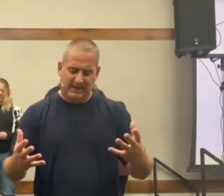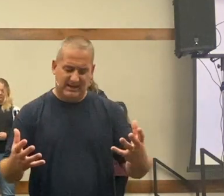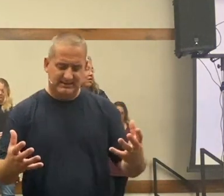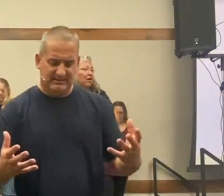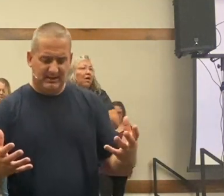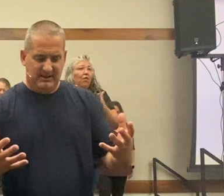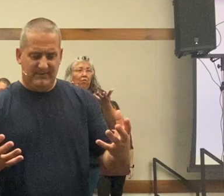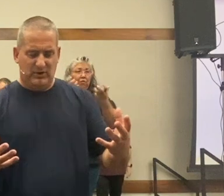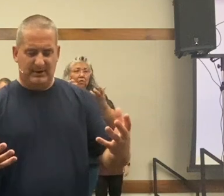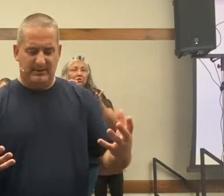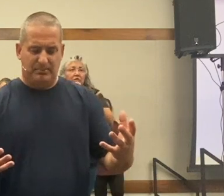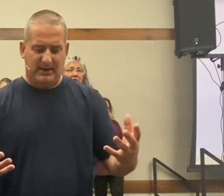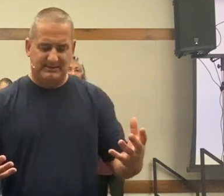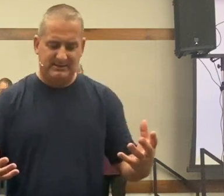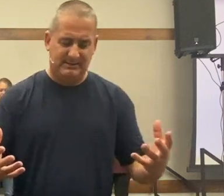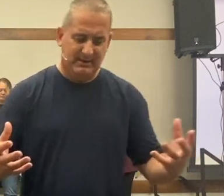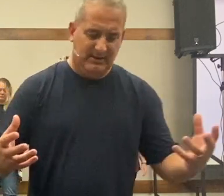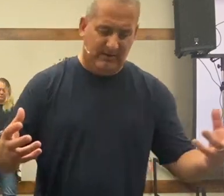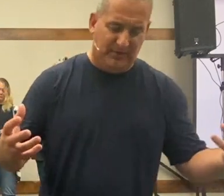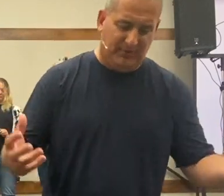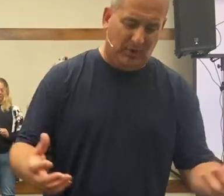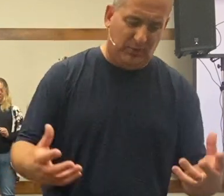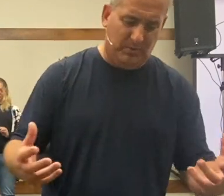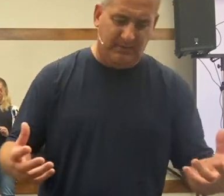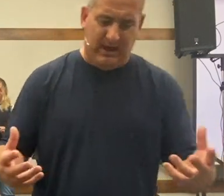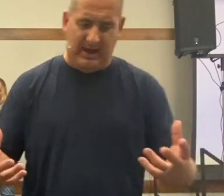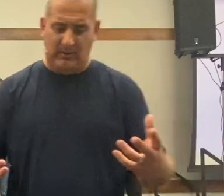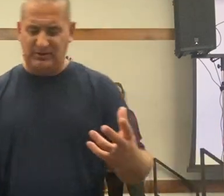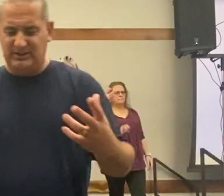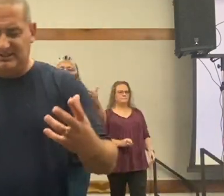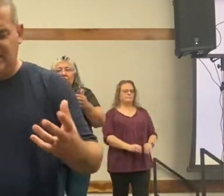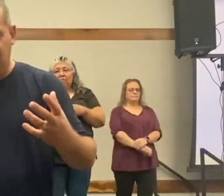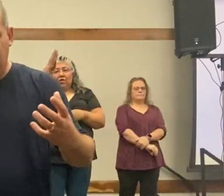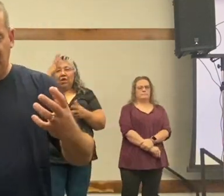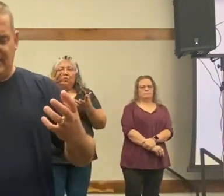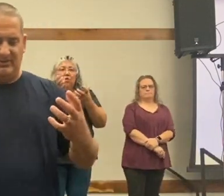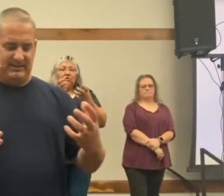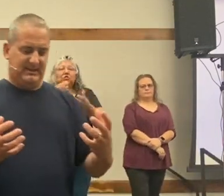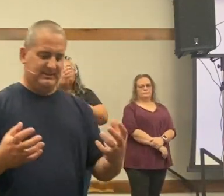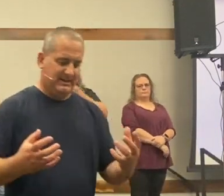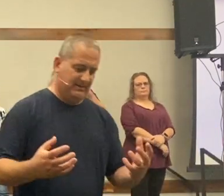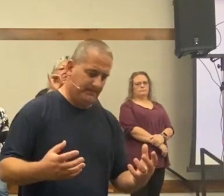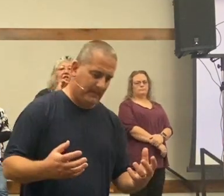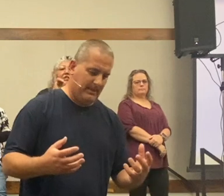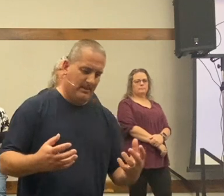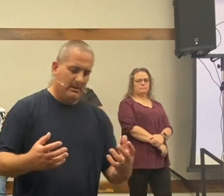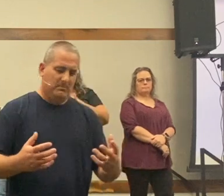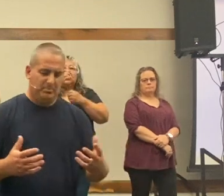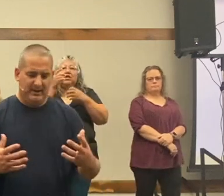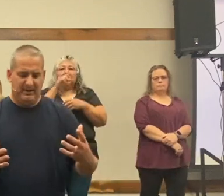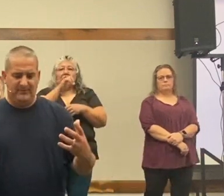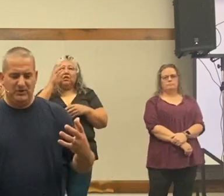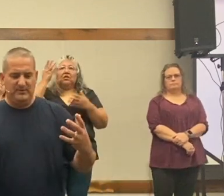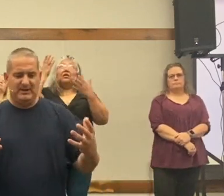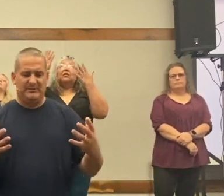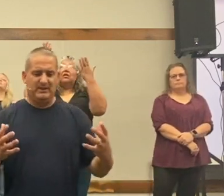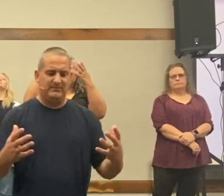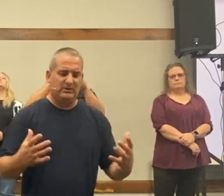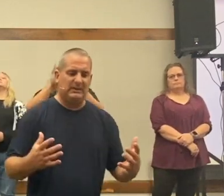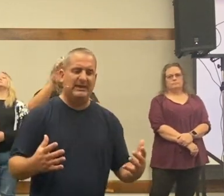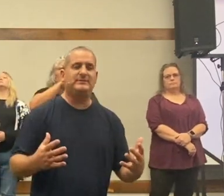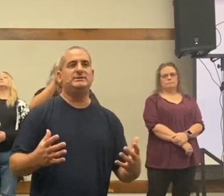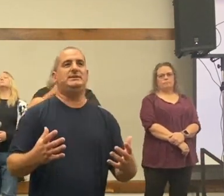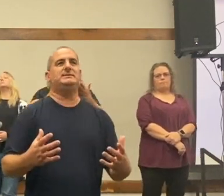you to stand as if you're in the presence of the throne room of God. I want you to sing like you're singing to him. But